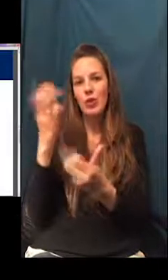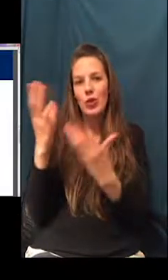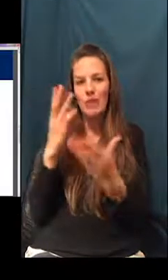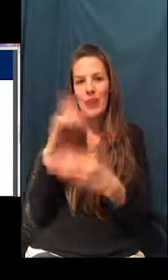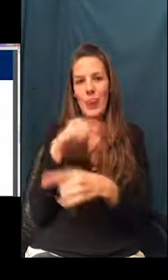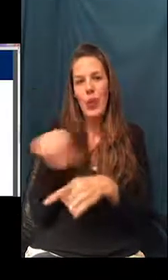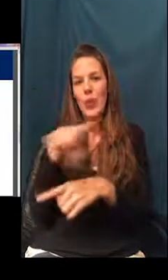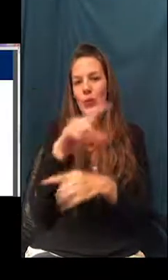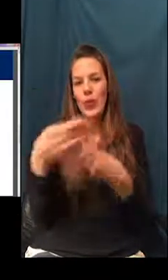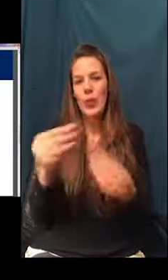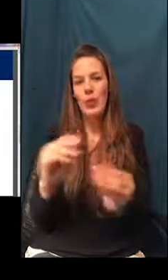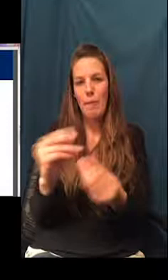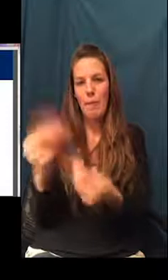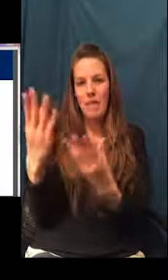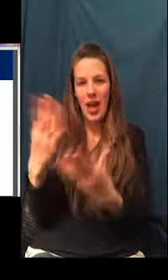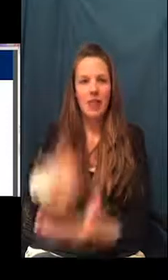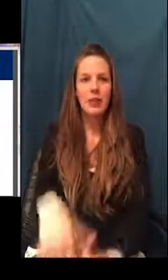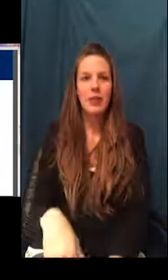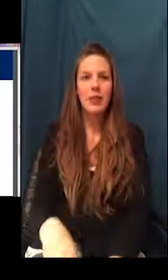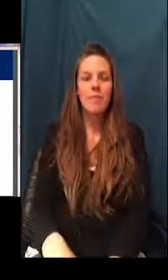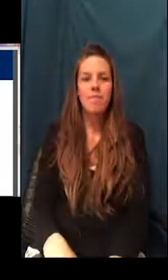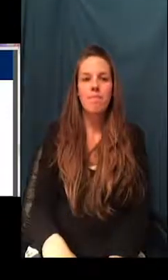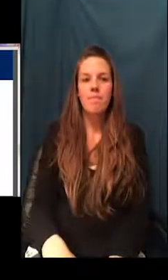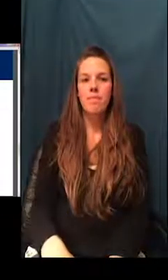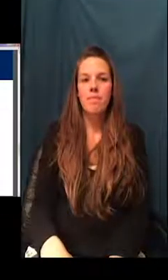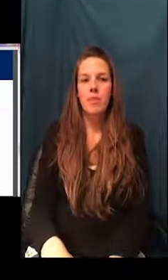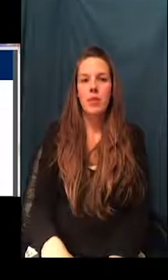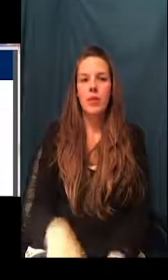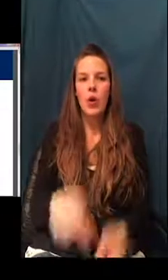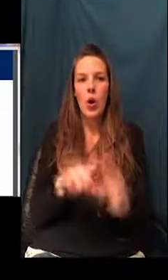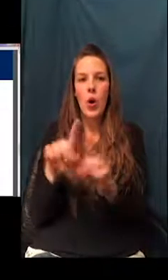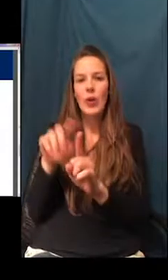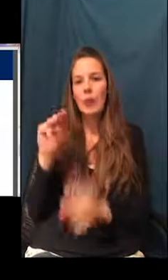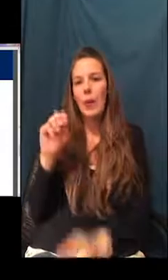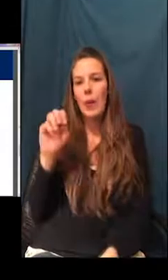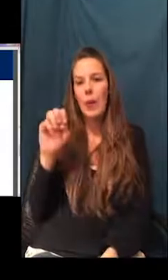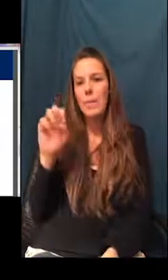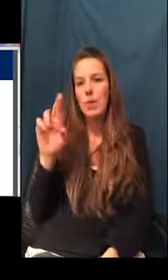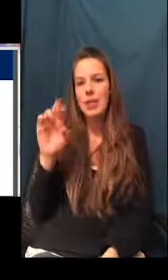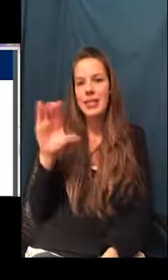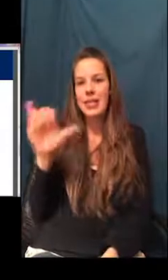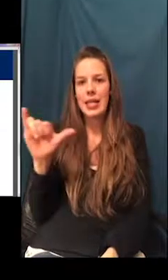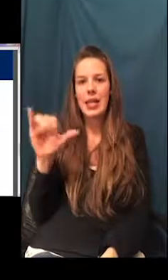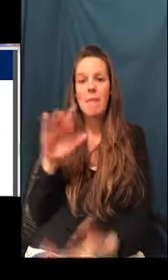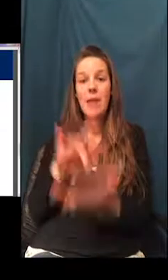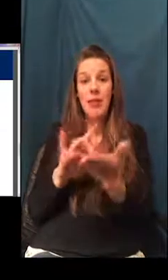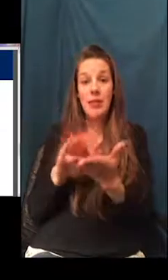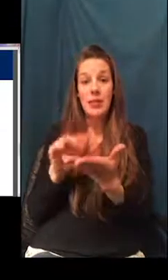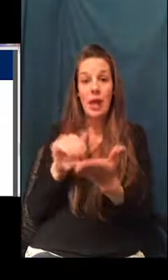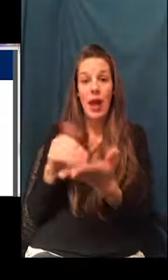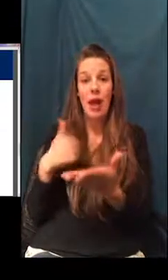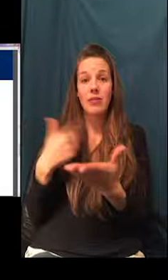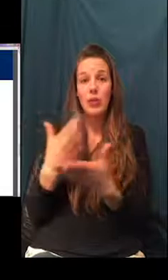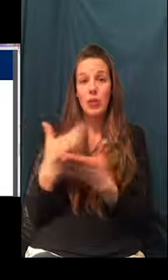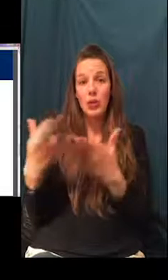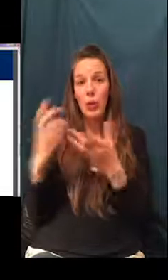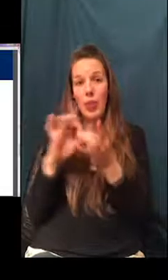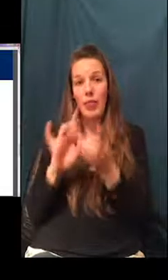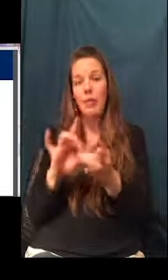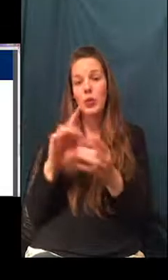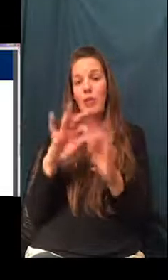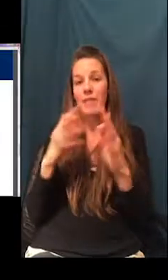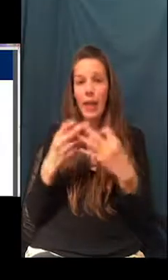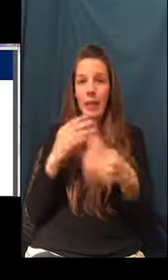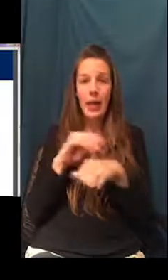those organizations provide. Also, Mercy Medical Center has some resources related to